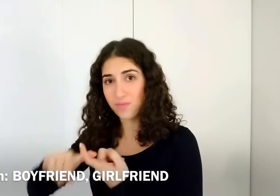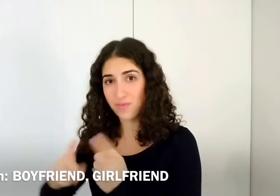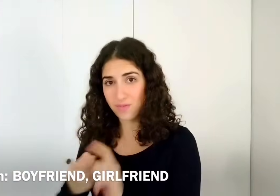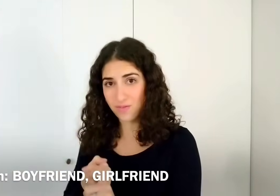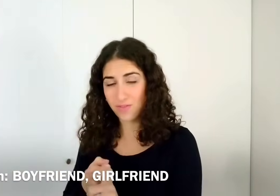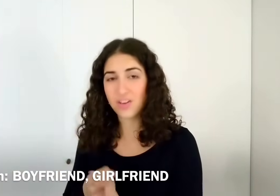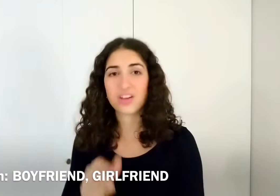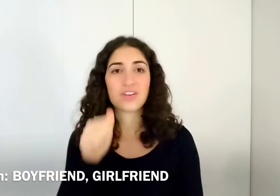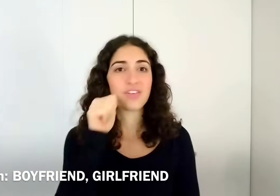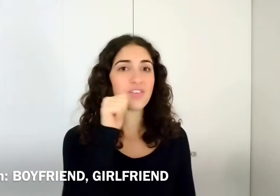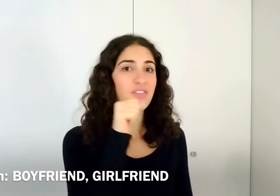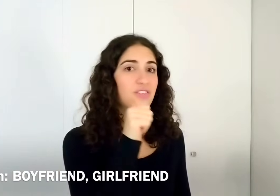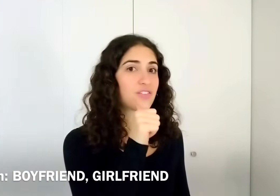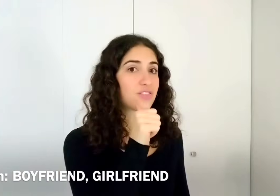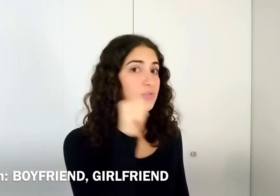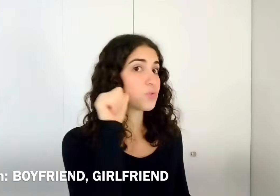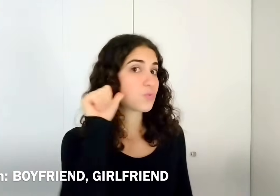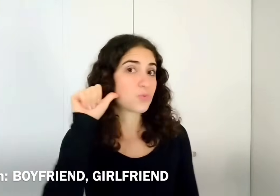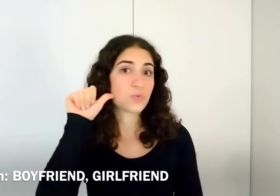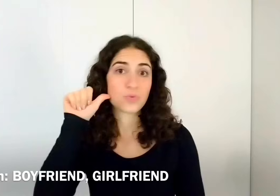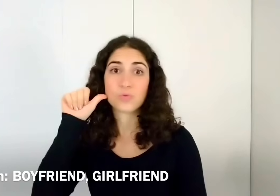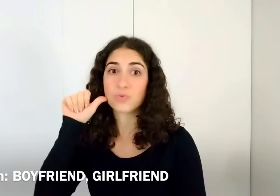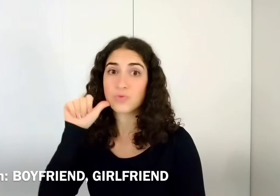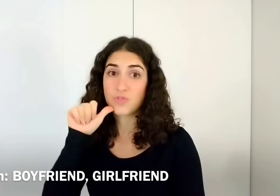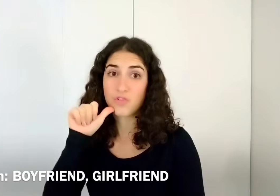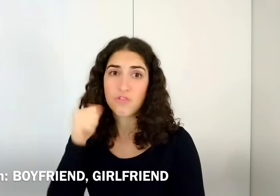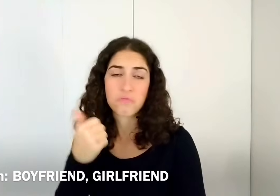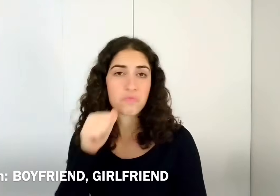Again, boyfriend. Girlfriend. Girlfriend.